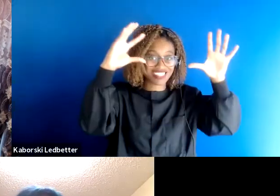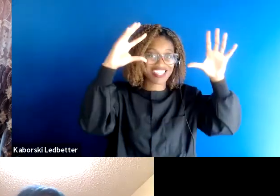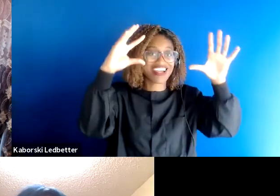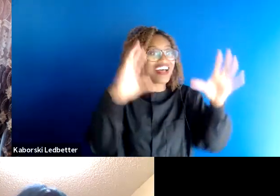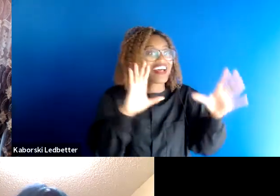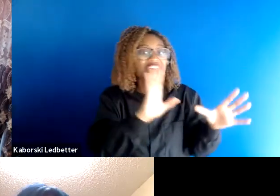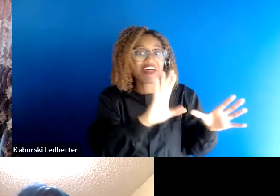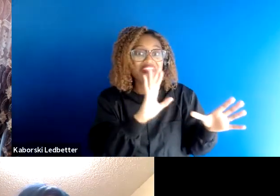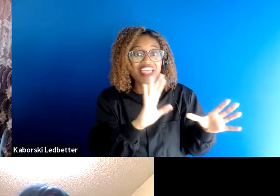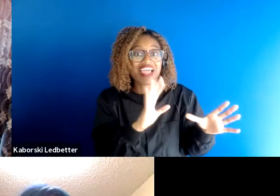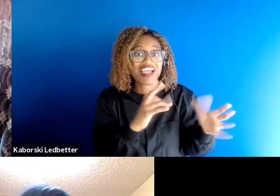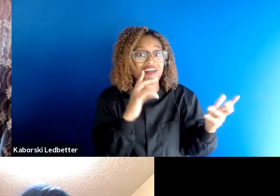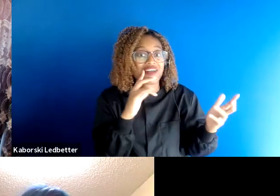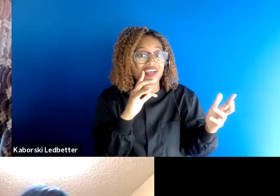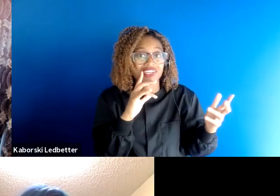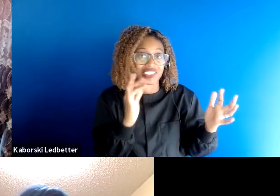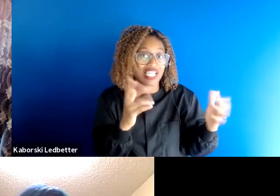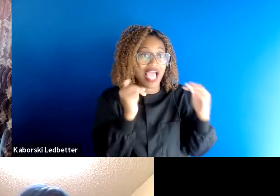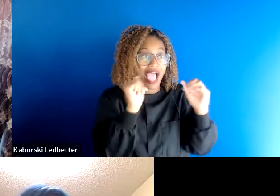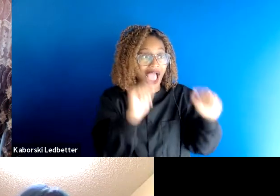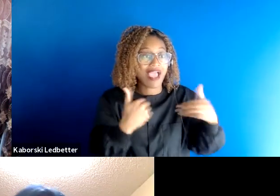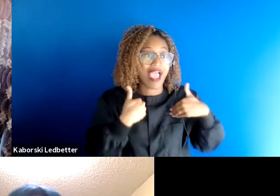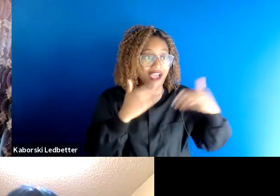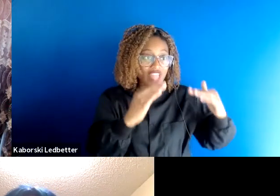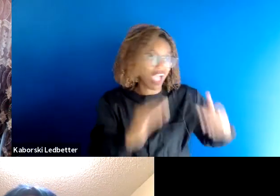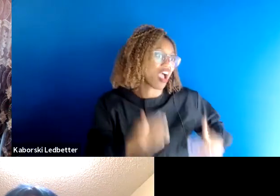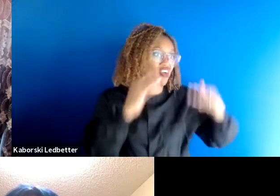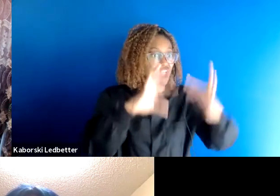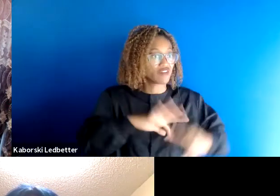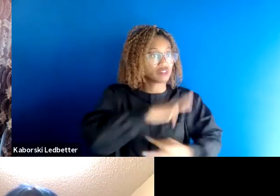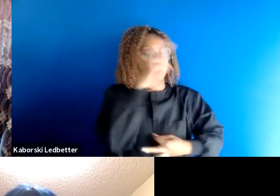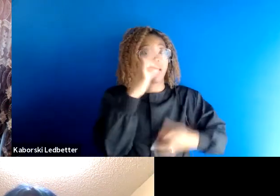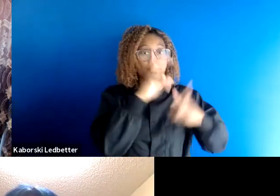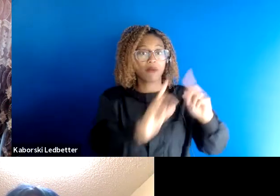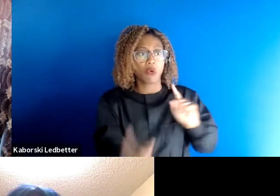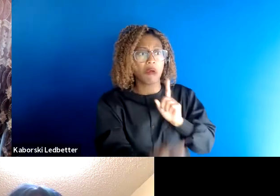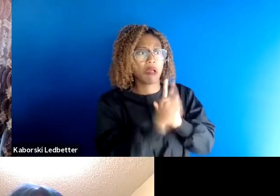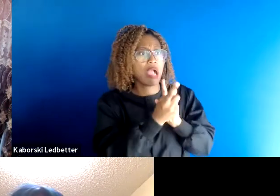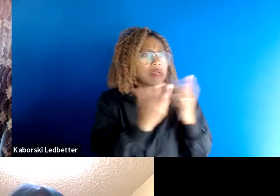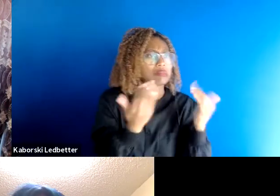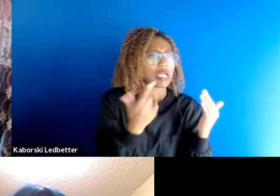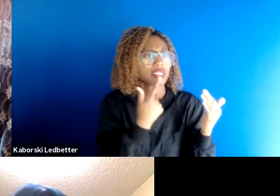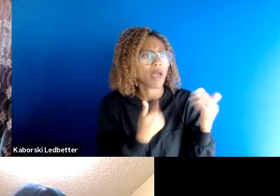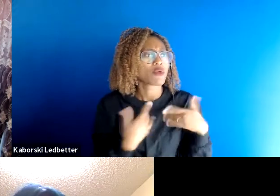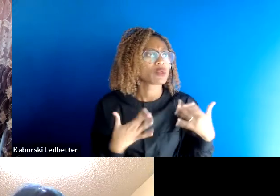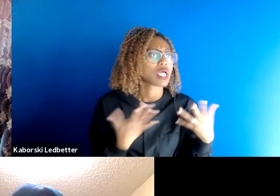practice at a higher level, and people would come to them for support and